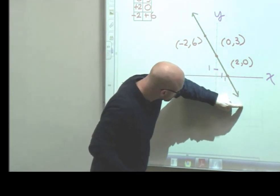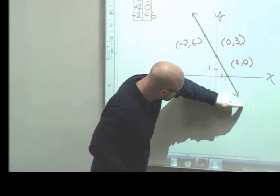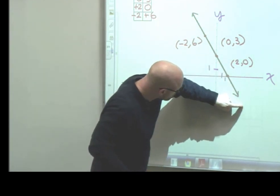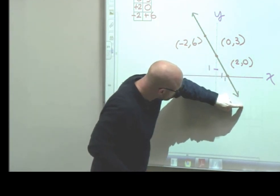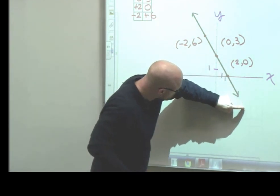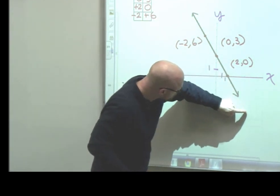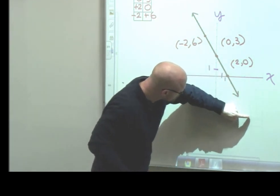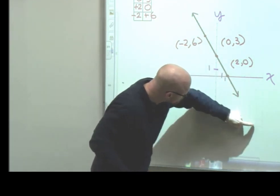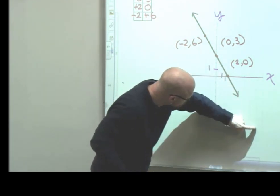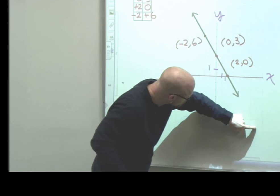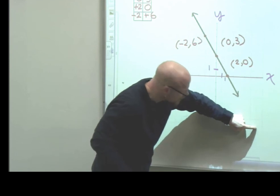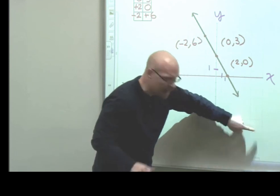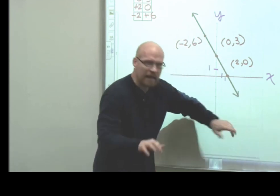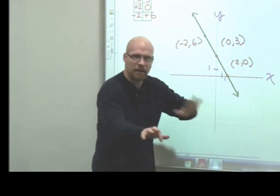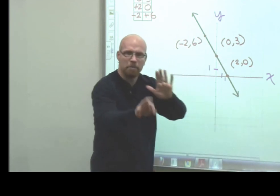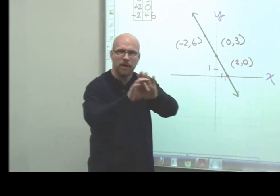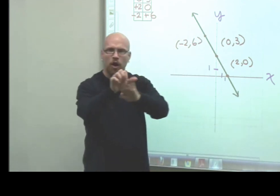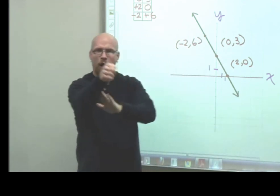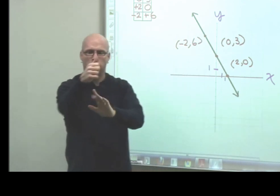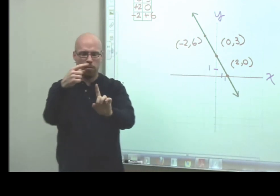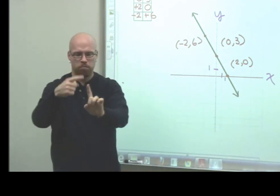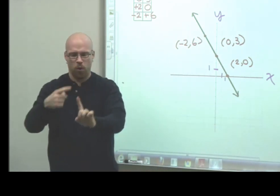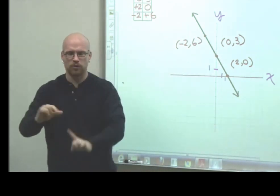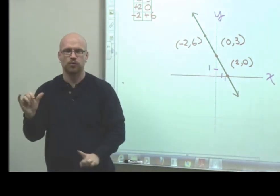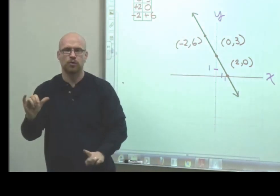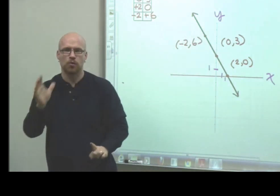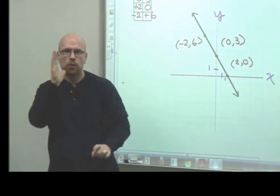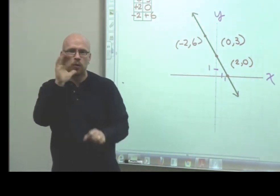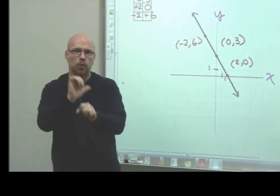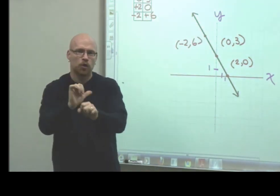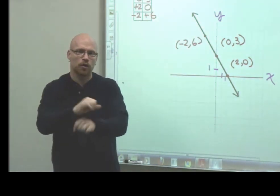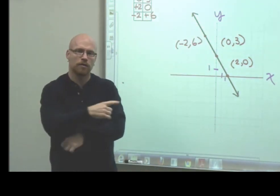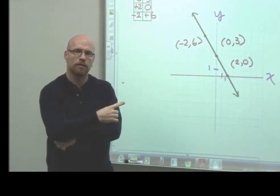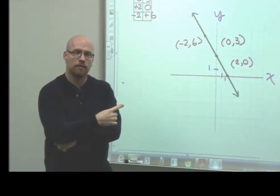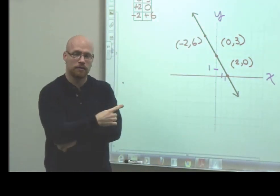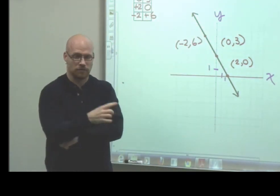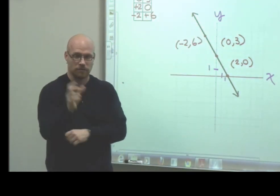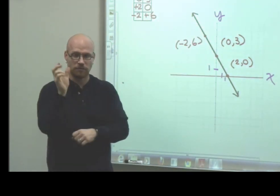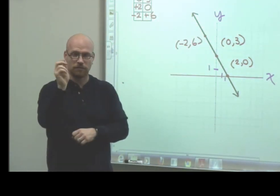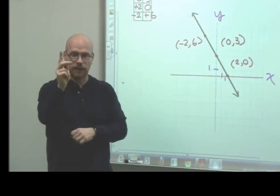I can go down here, and I can pick other points.